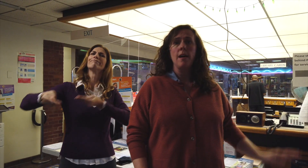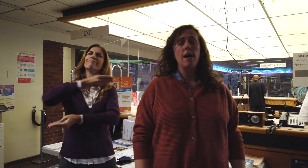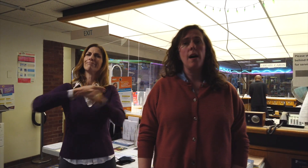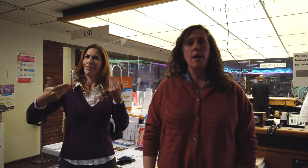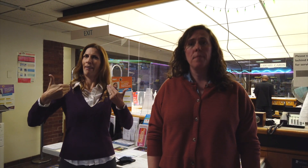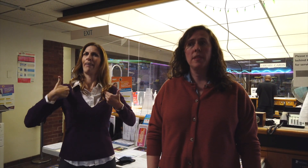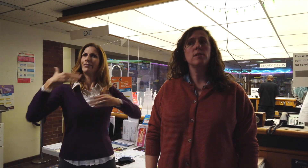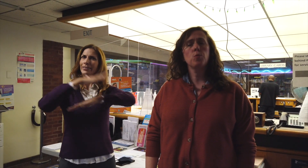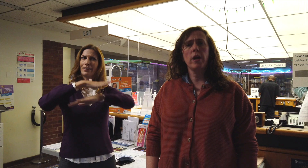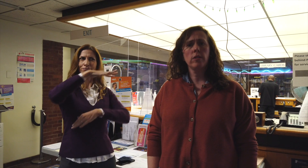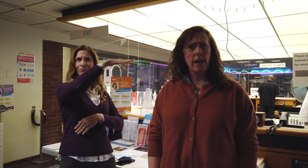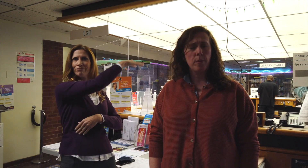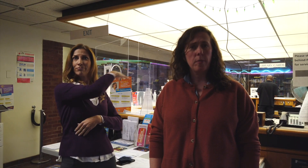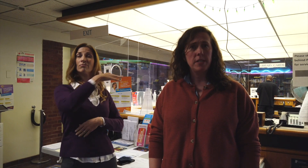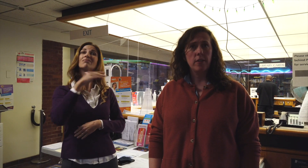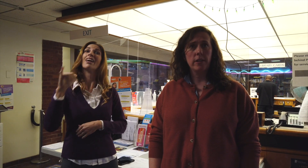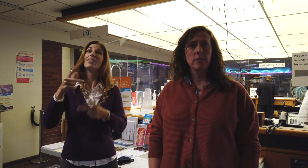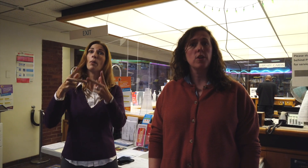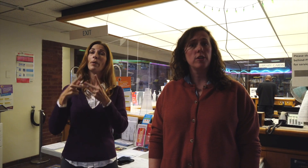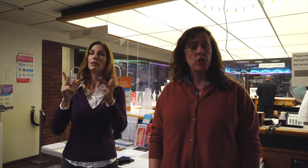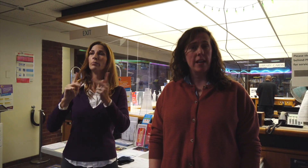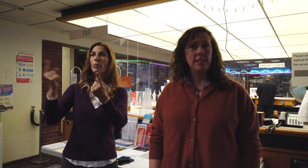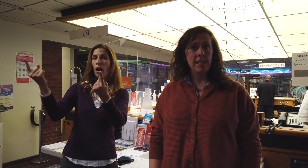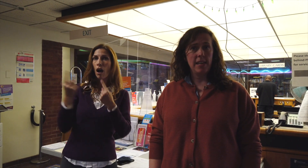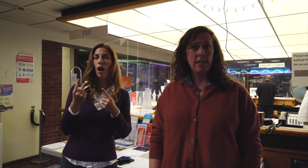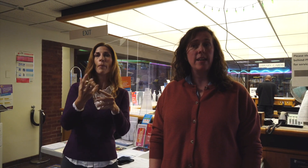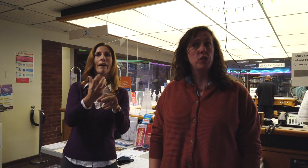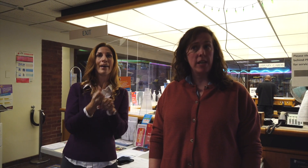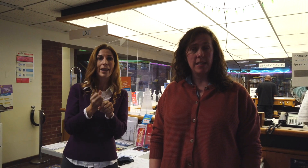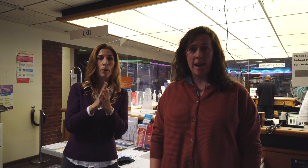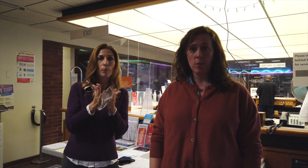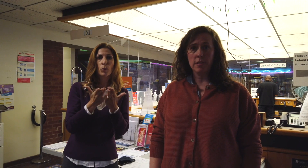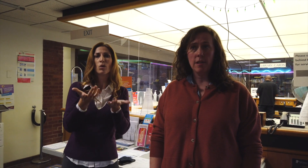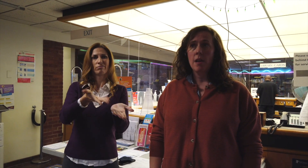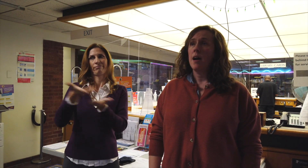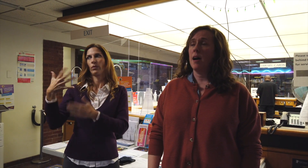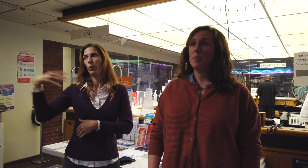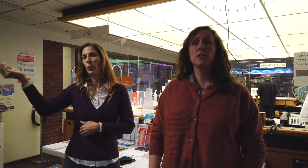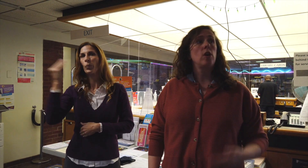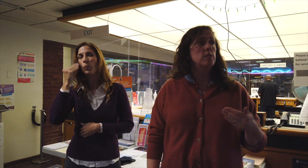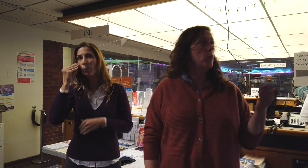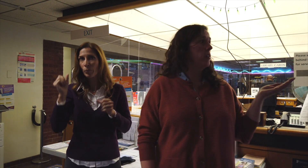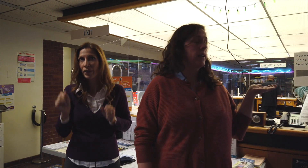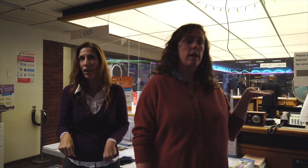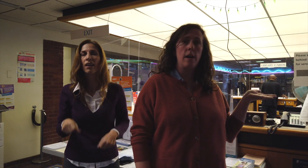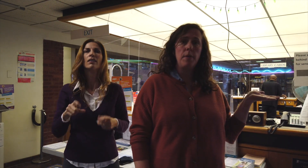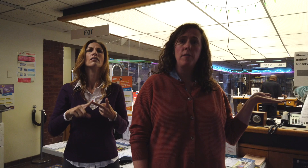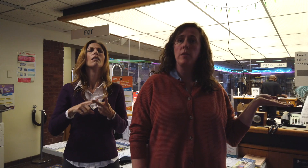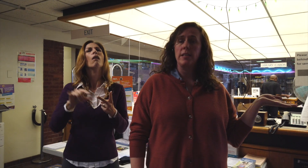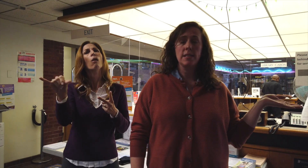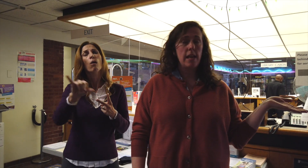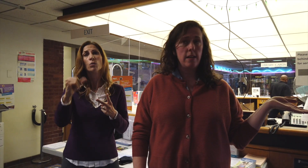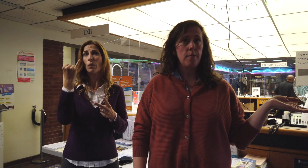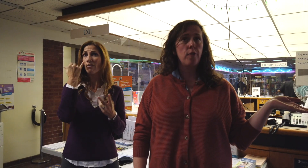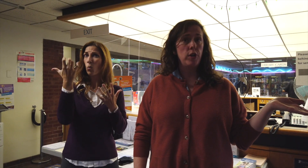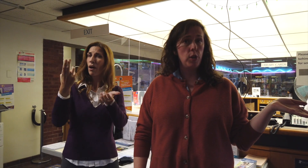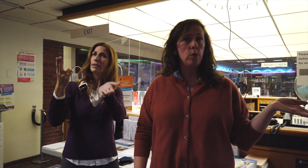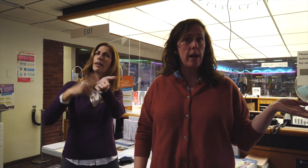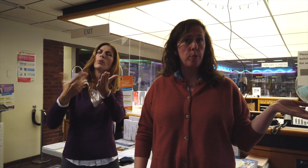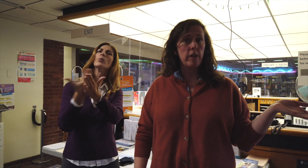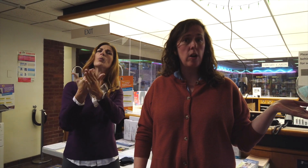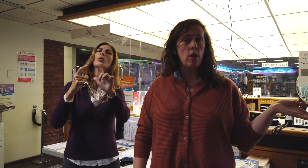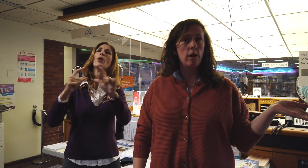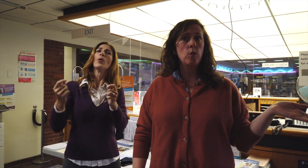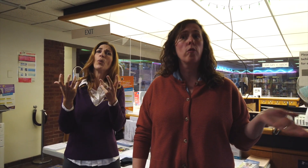me. This is where library materials are checked in and checked out. This is also where you can come if you'd like to sign up for a